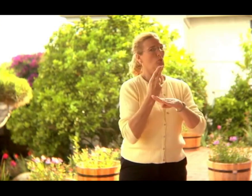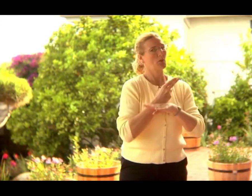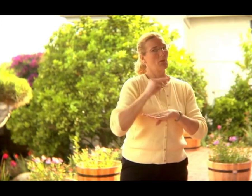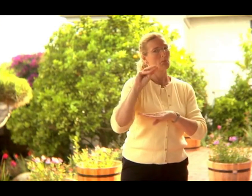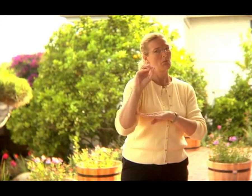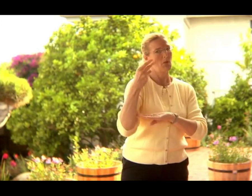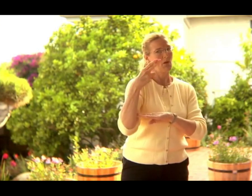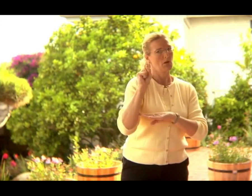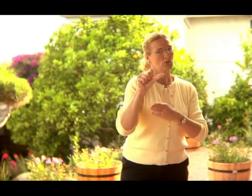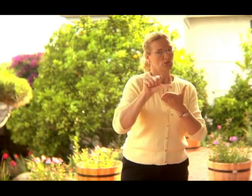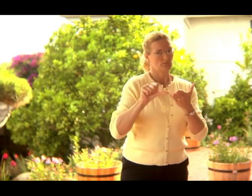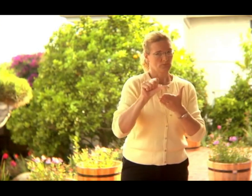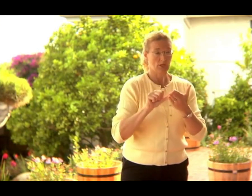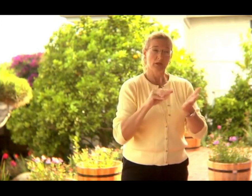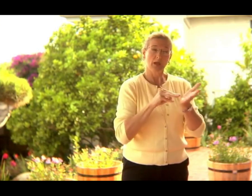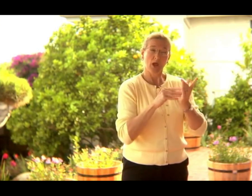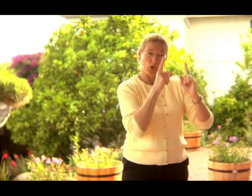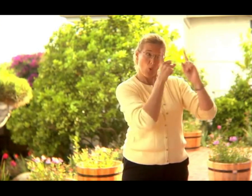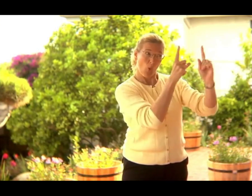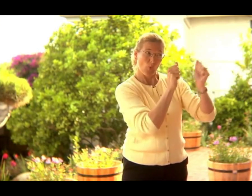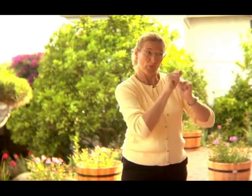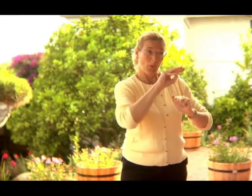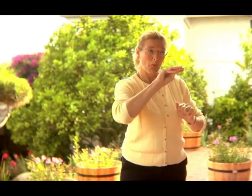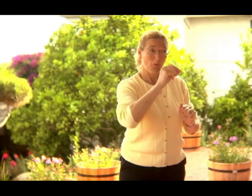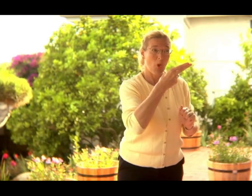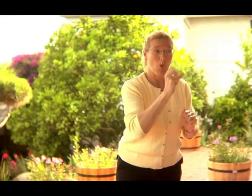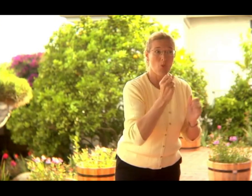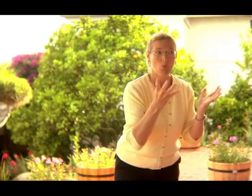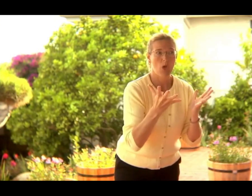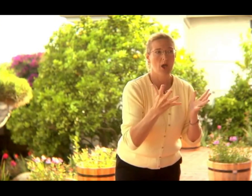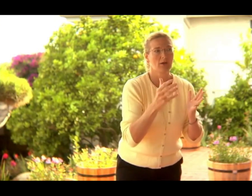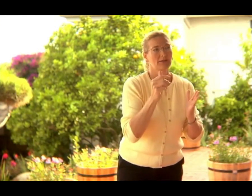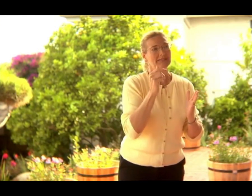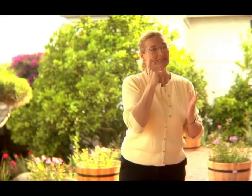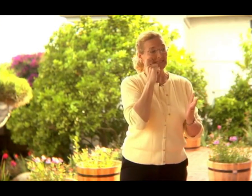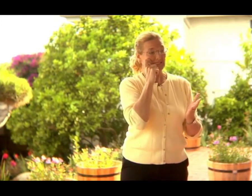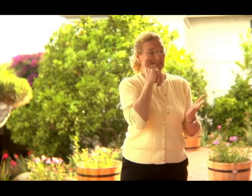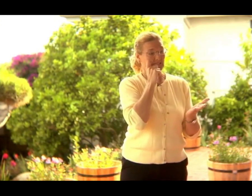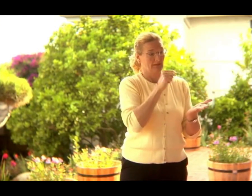So if they decide to use Mohs surgery, the doctor's goal with Mohs is for the skin removal